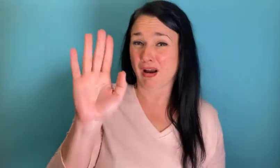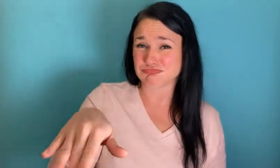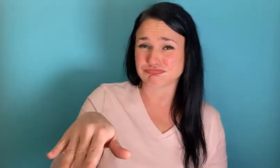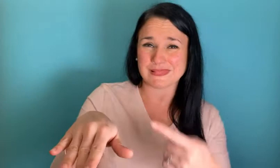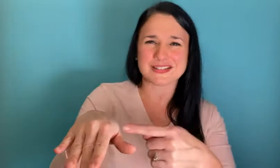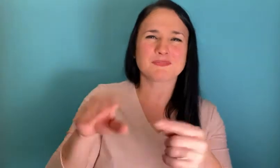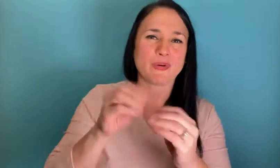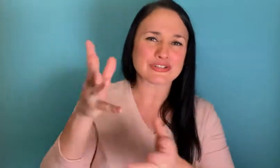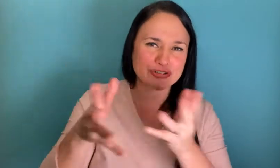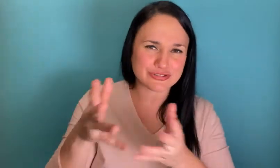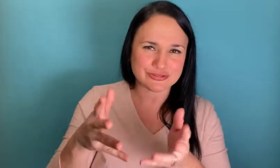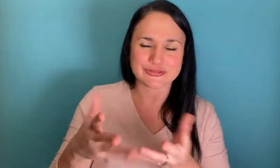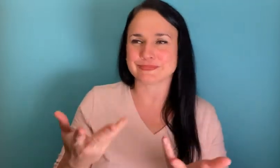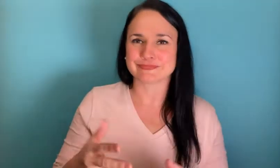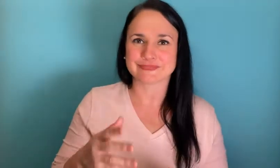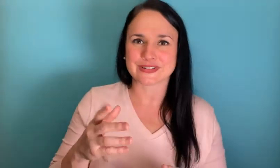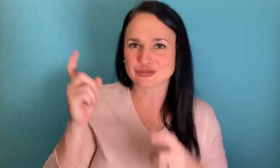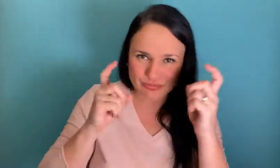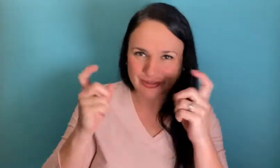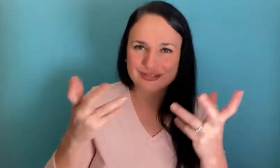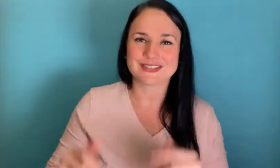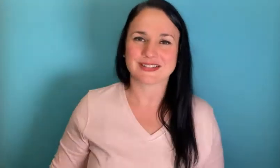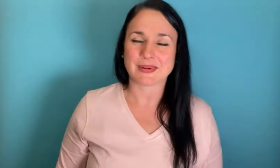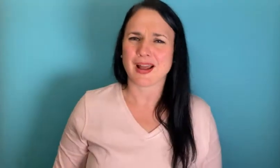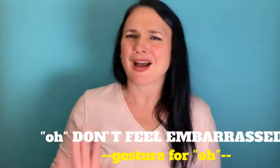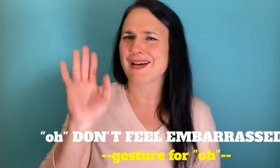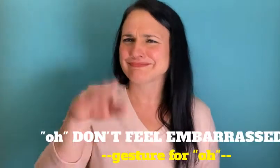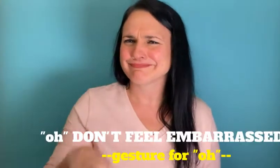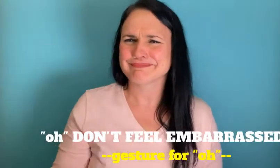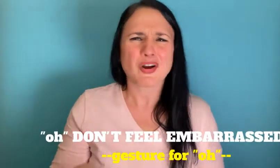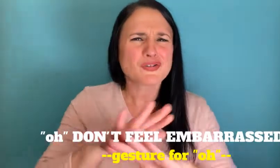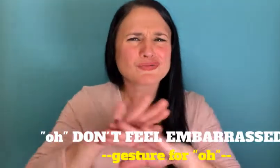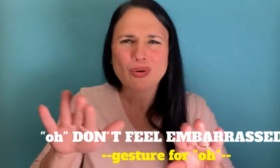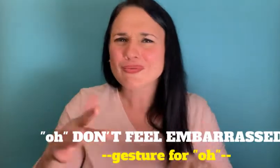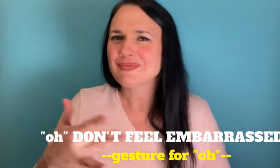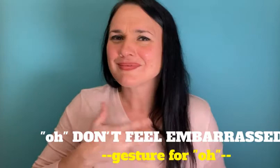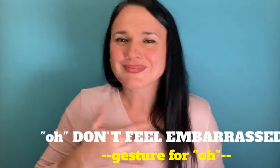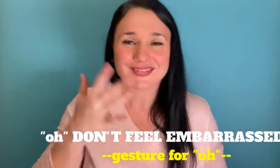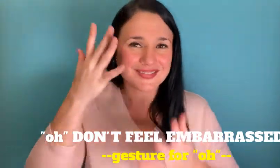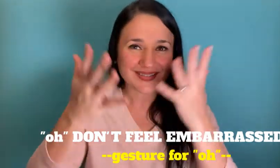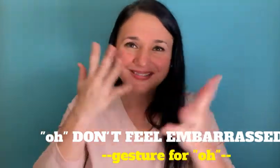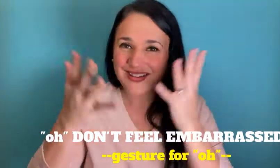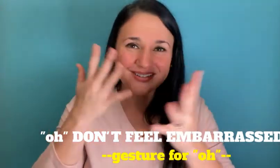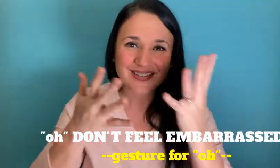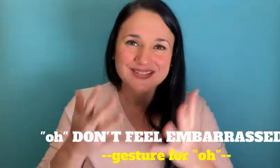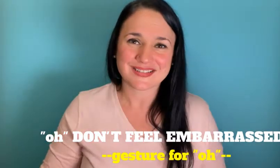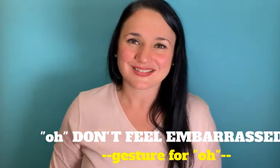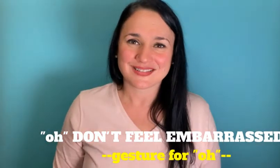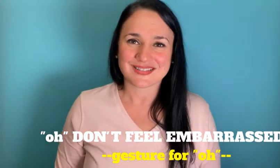Oh, and this gesture, it's just a gesture, an expressive part to say, oh, don't feel embarrassed.